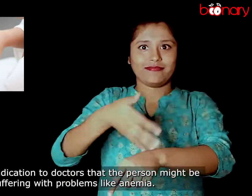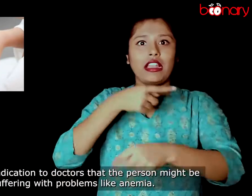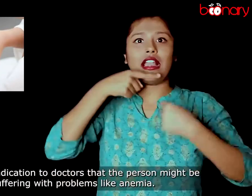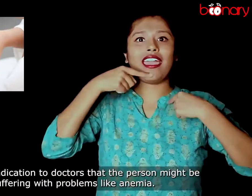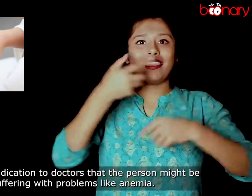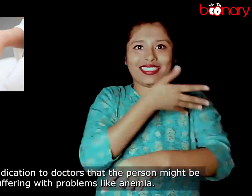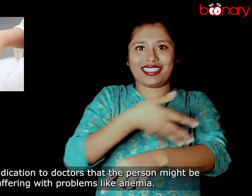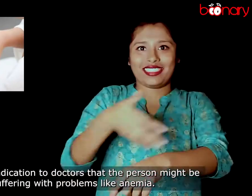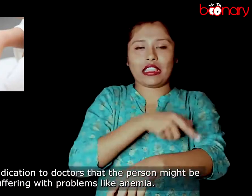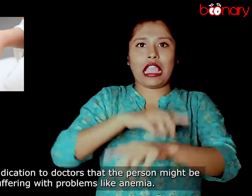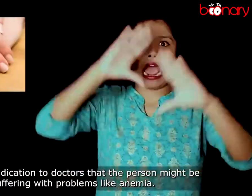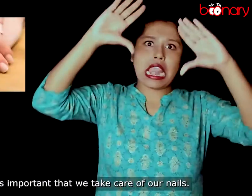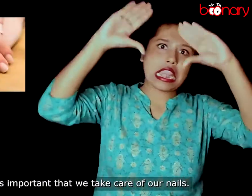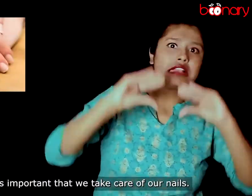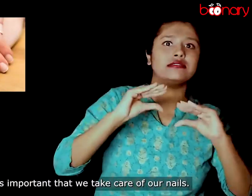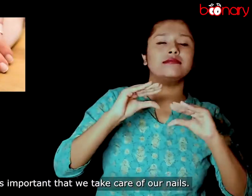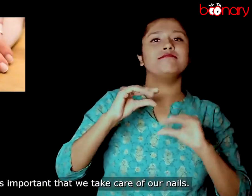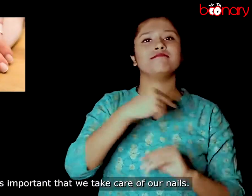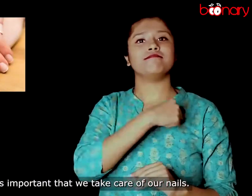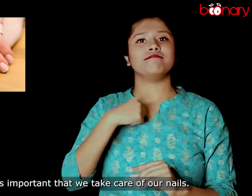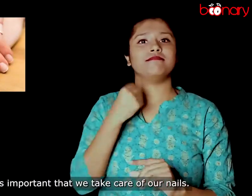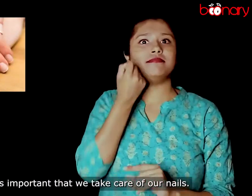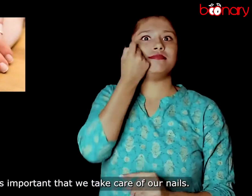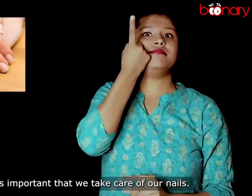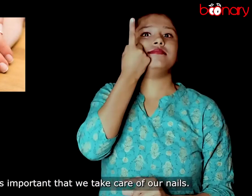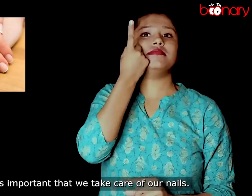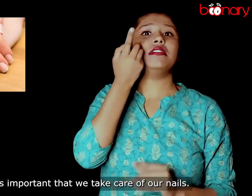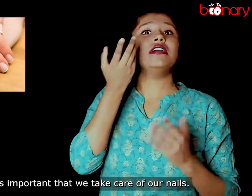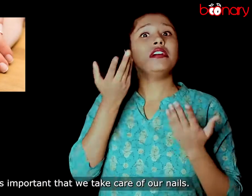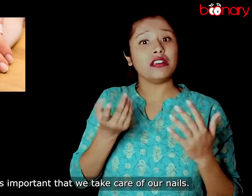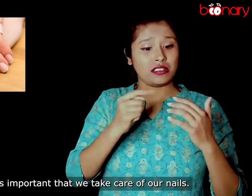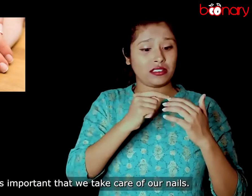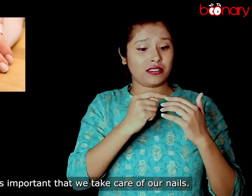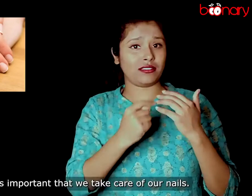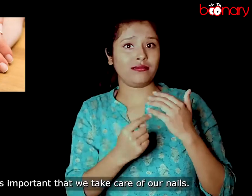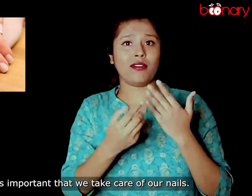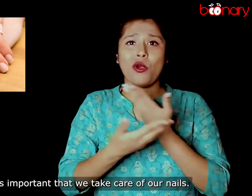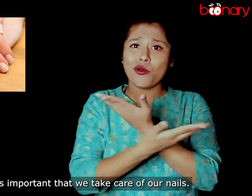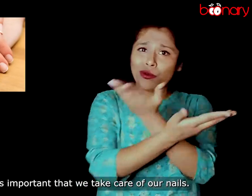Hence, it is important that we take care of our nails.